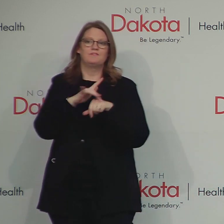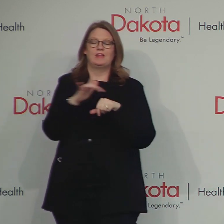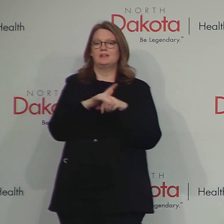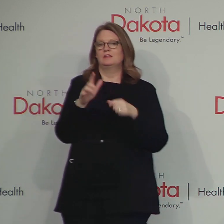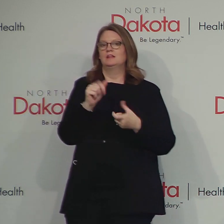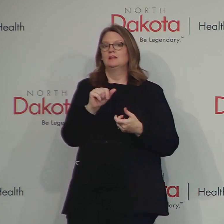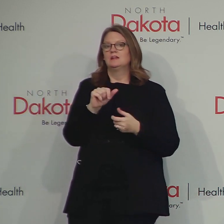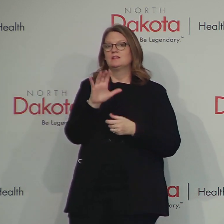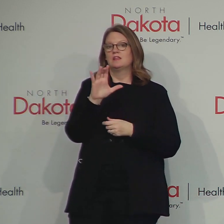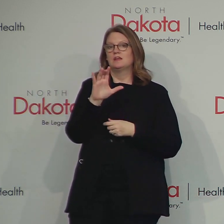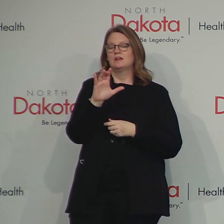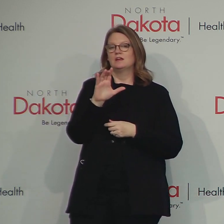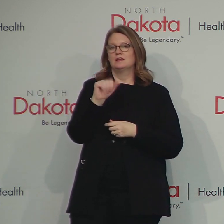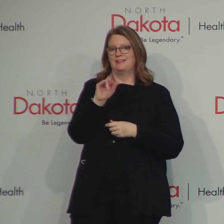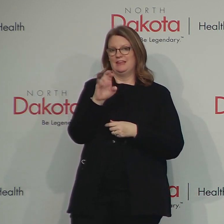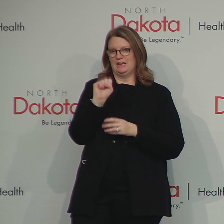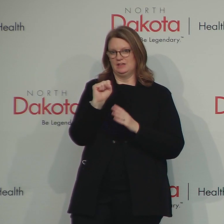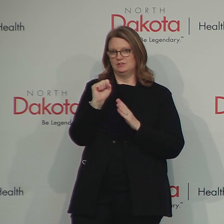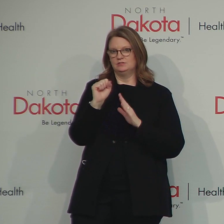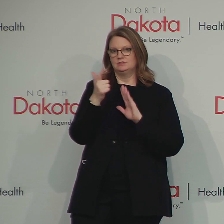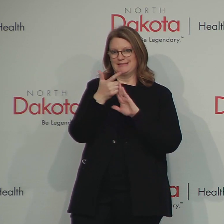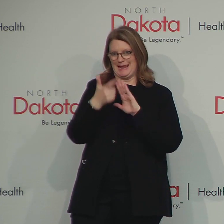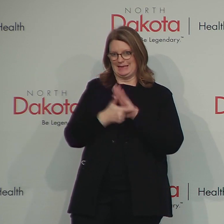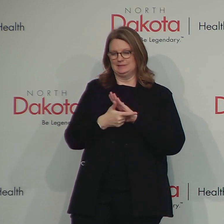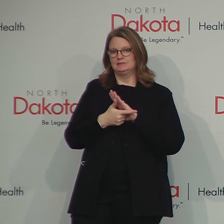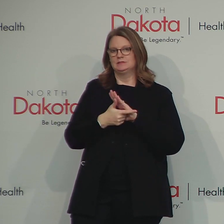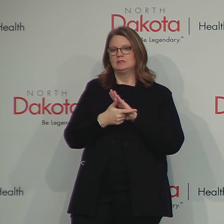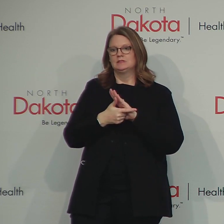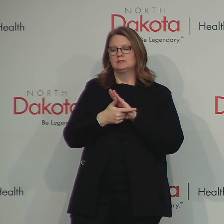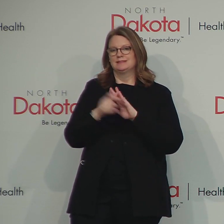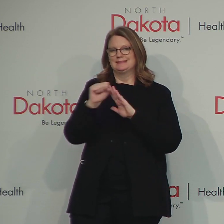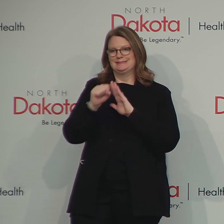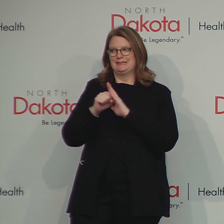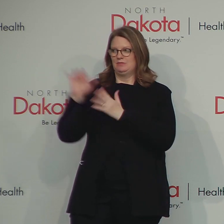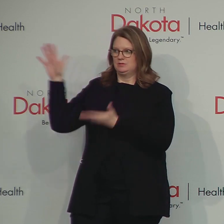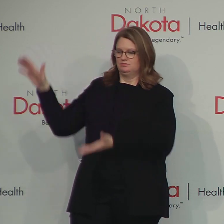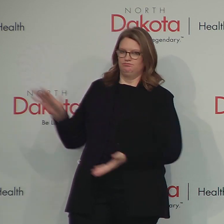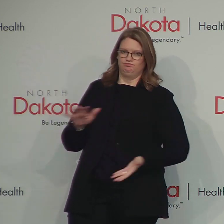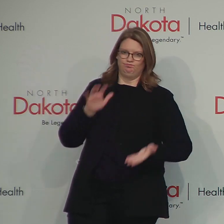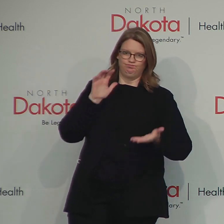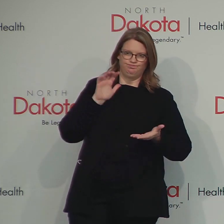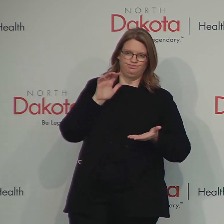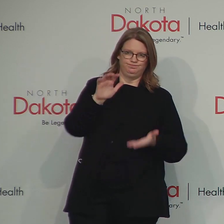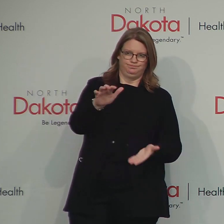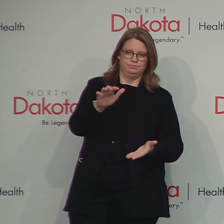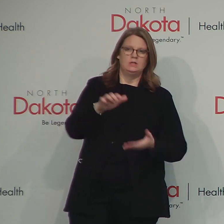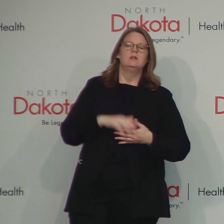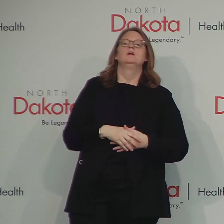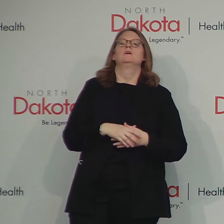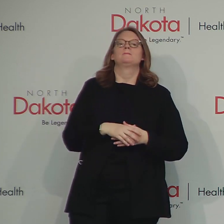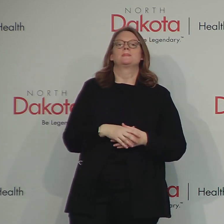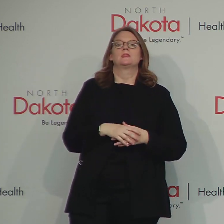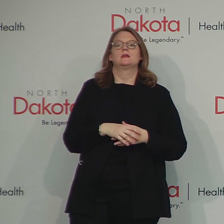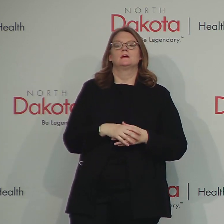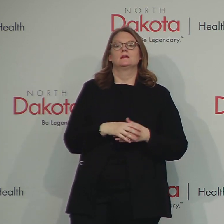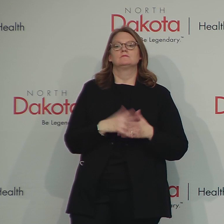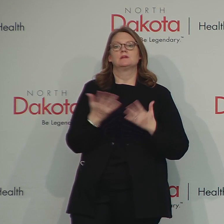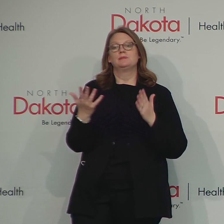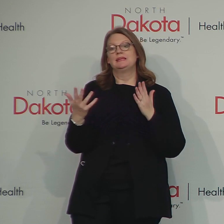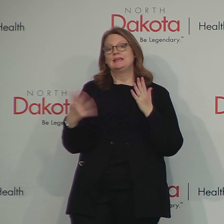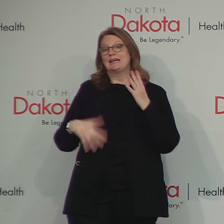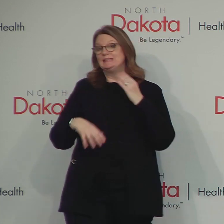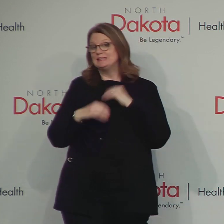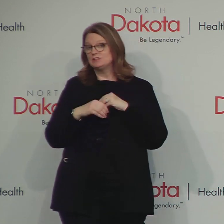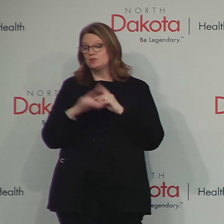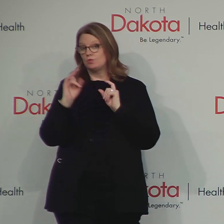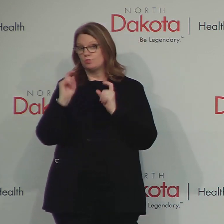coronavirus relief funds that the state was granted from the federal government. Watch for additional grant